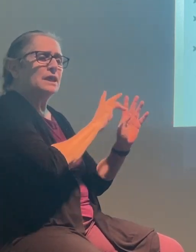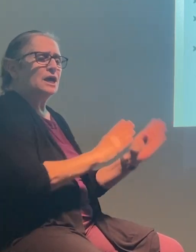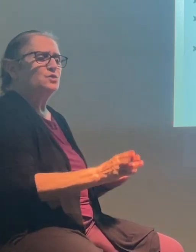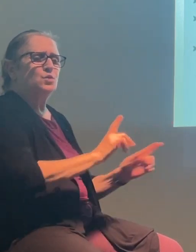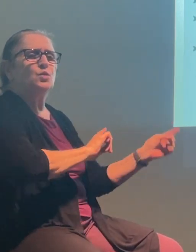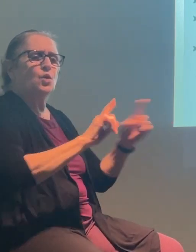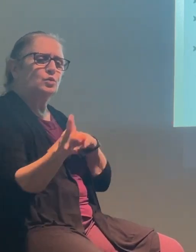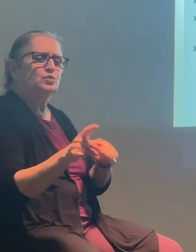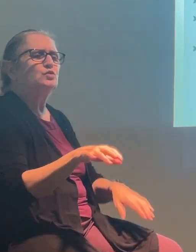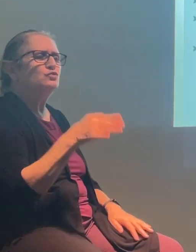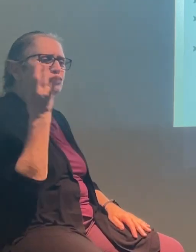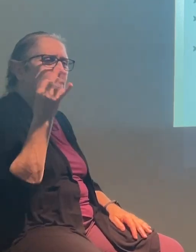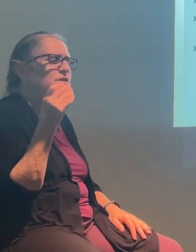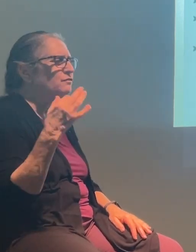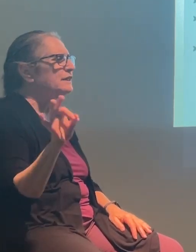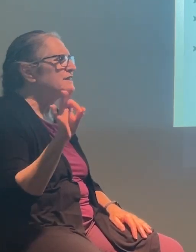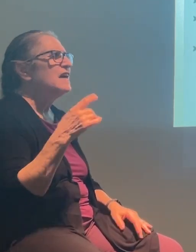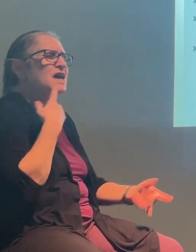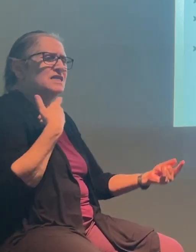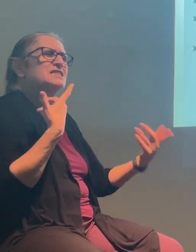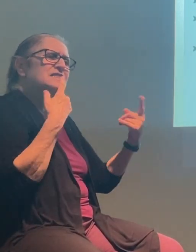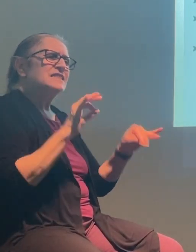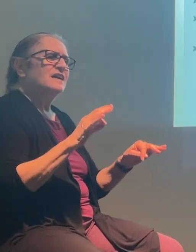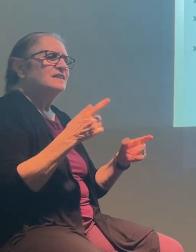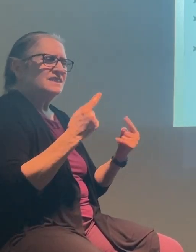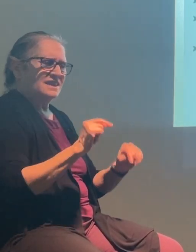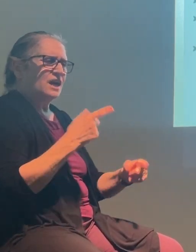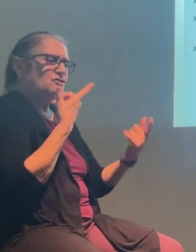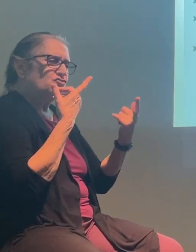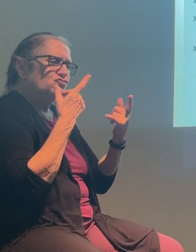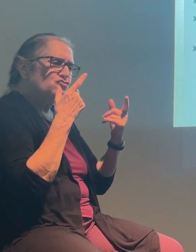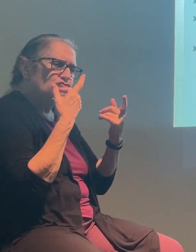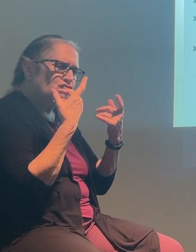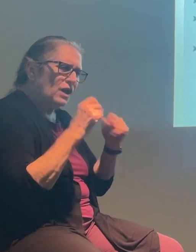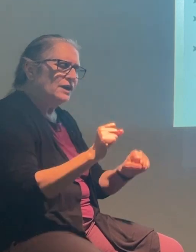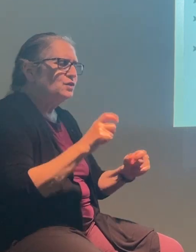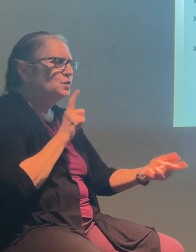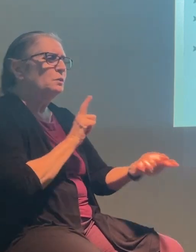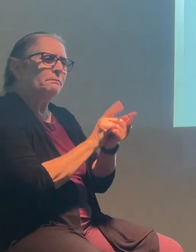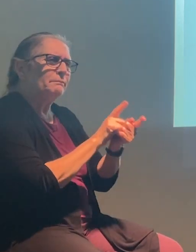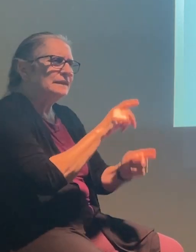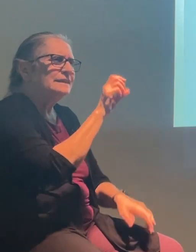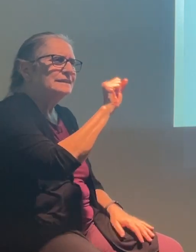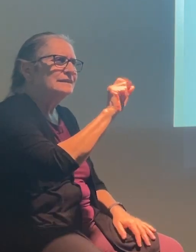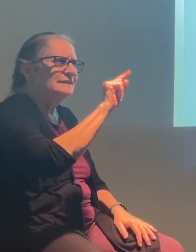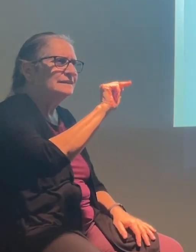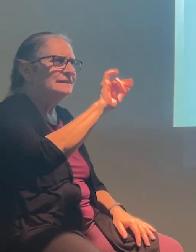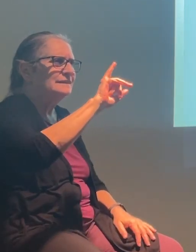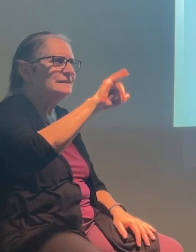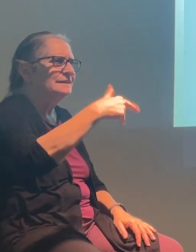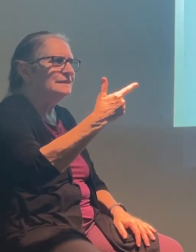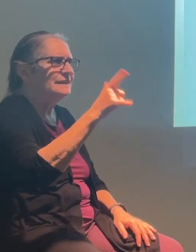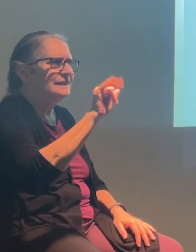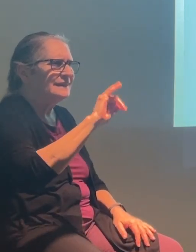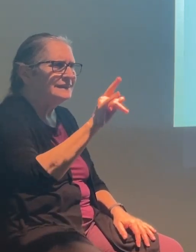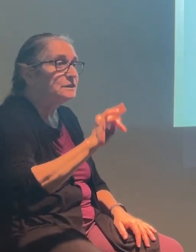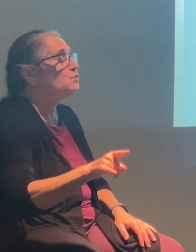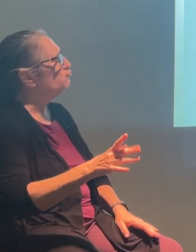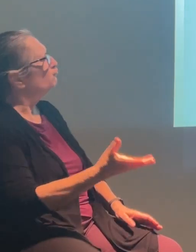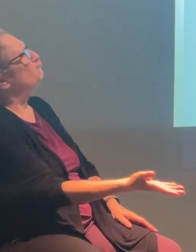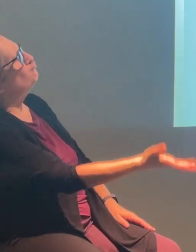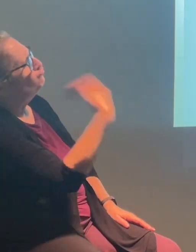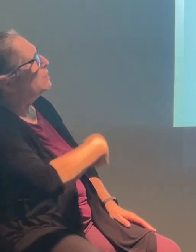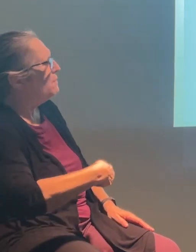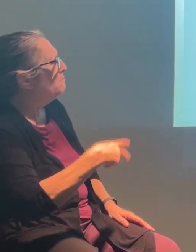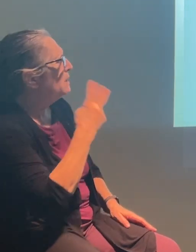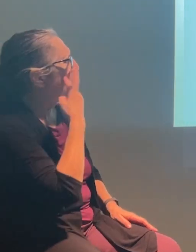stop and try to meet Stieglitz. And Stieglitz actually said, yes, come up, I'll see you. So before, this is